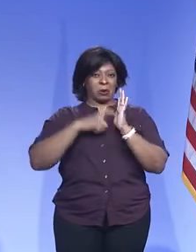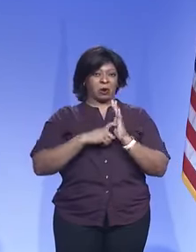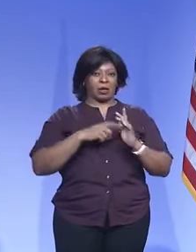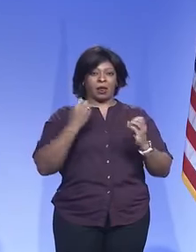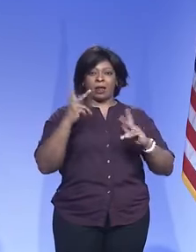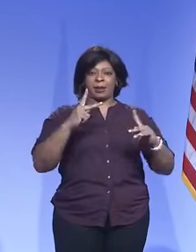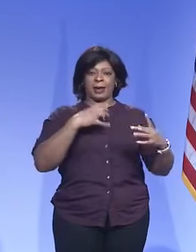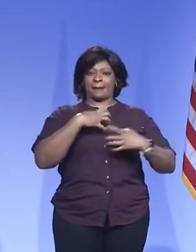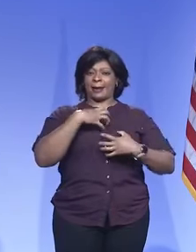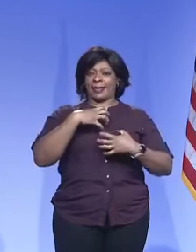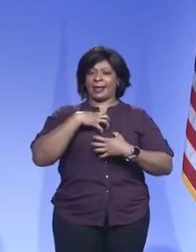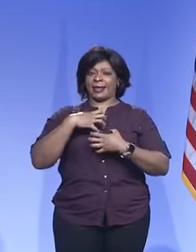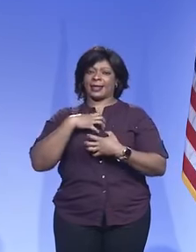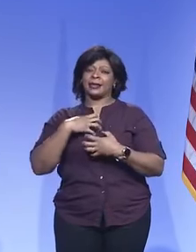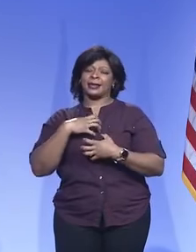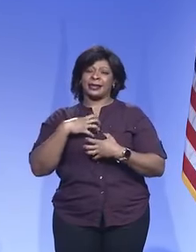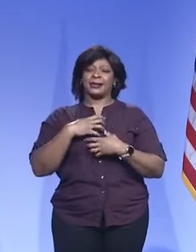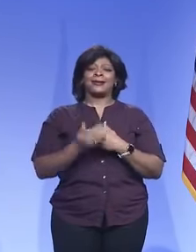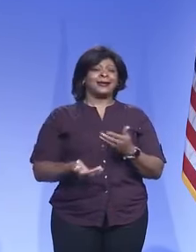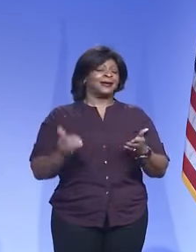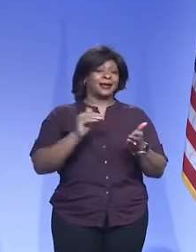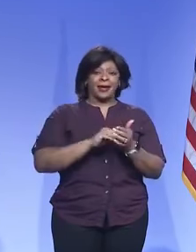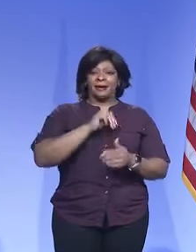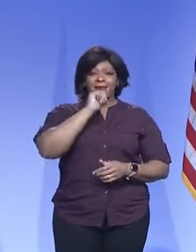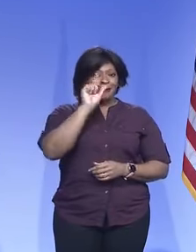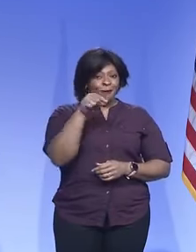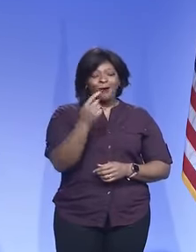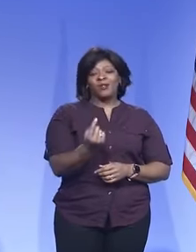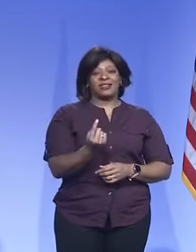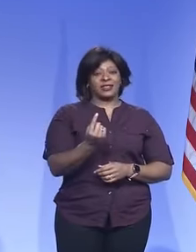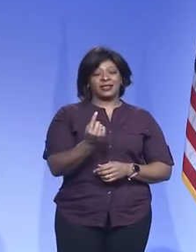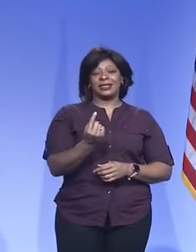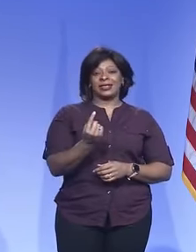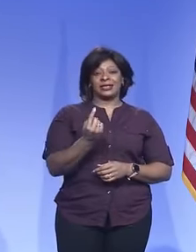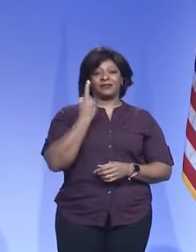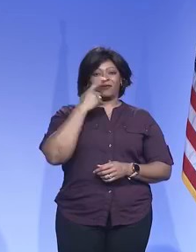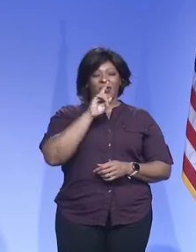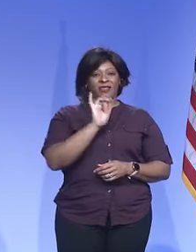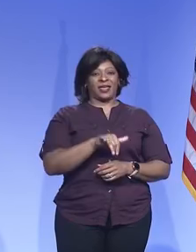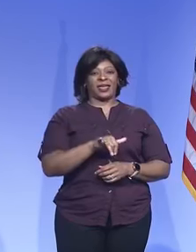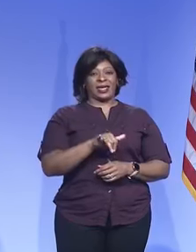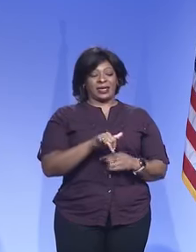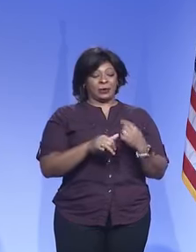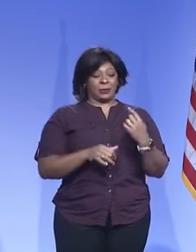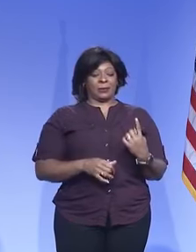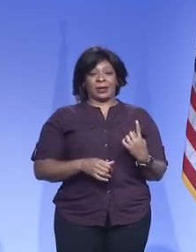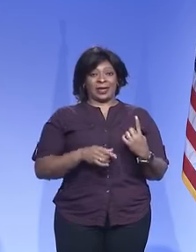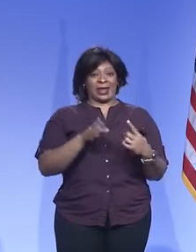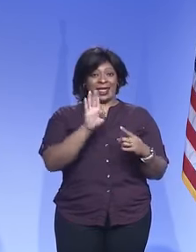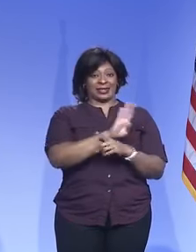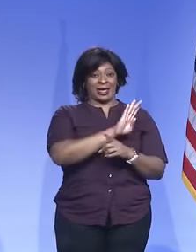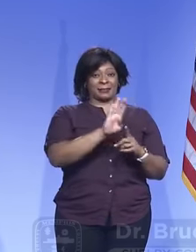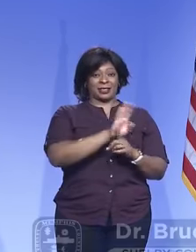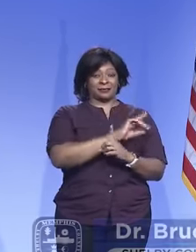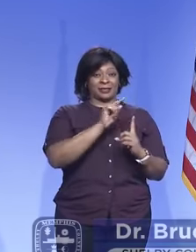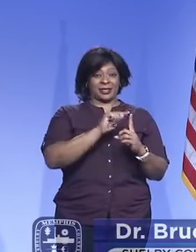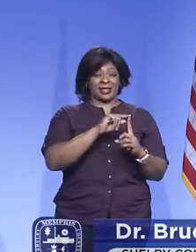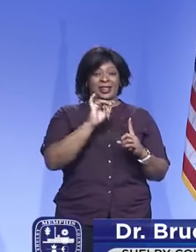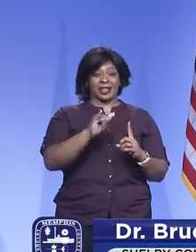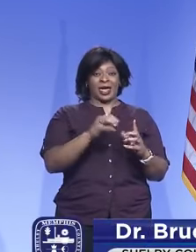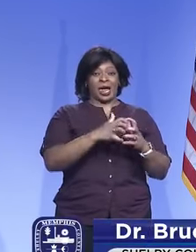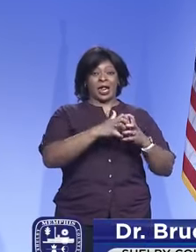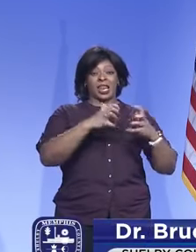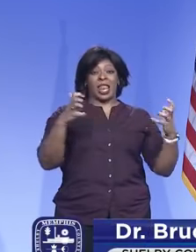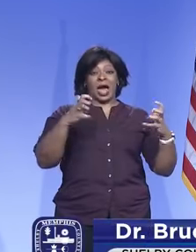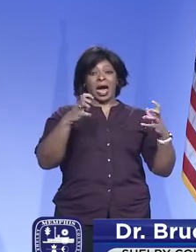complaints. Again, not only of the particular establishment that has gotten a lot